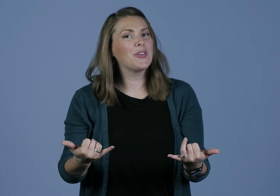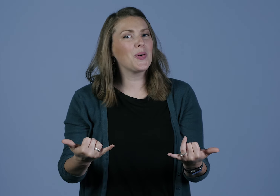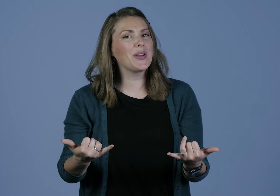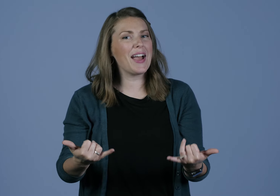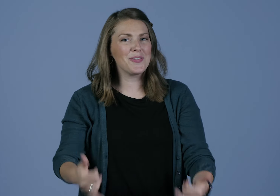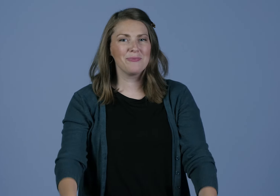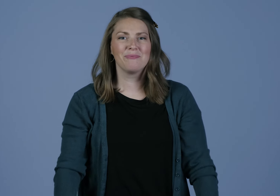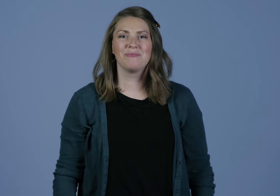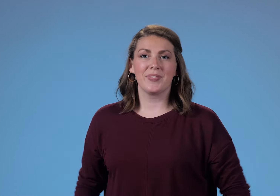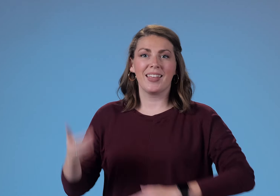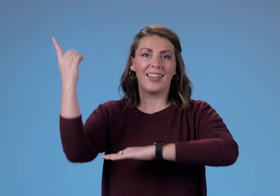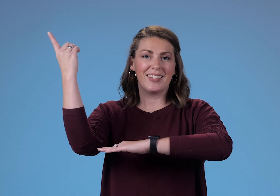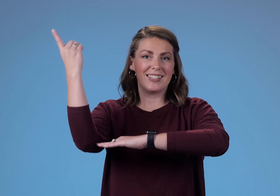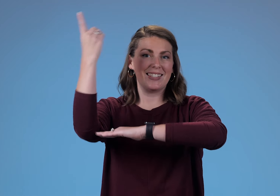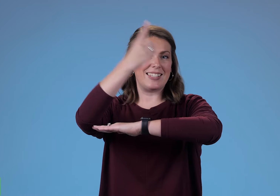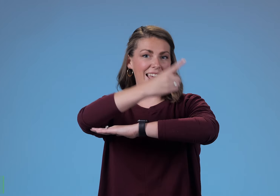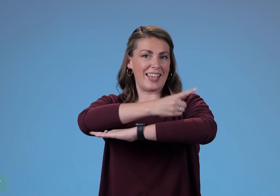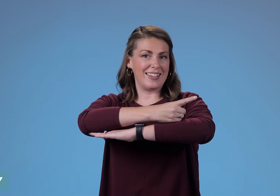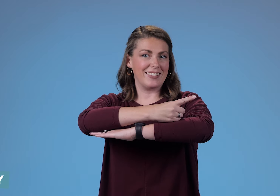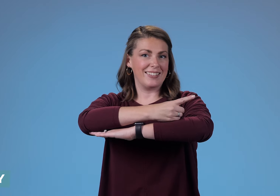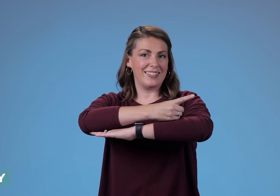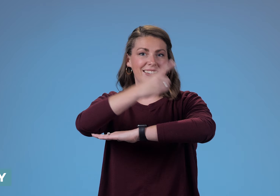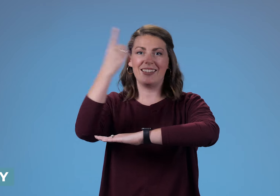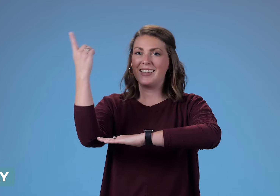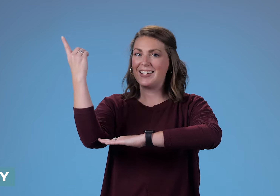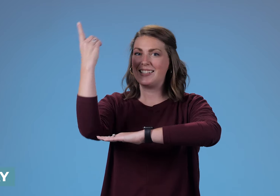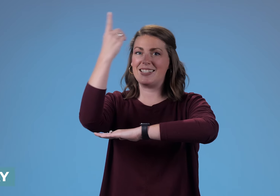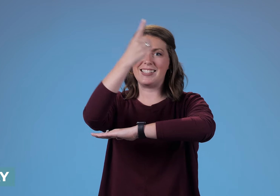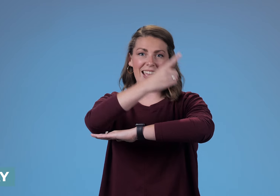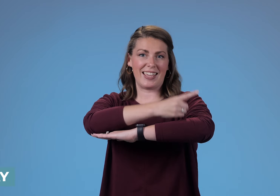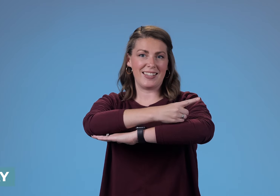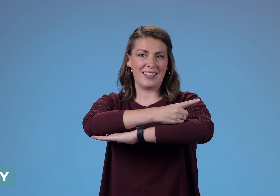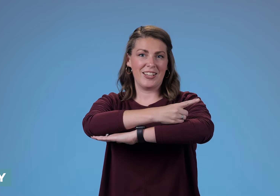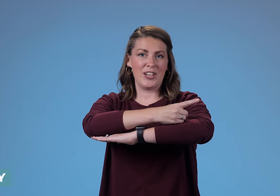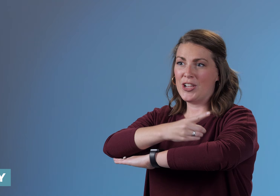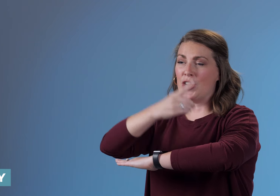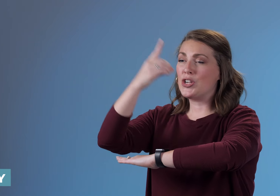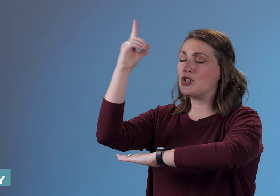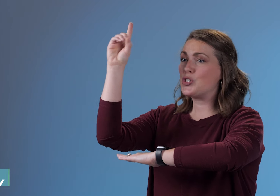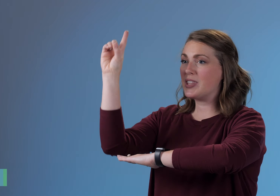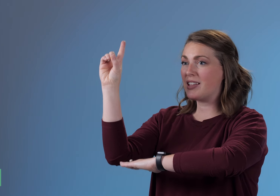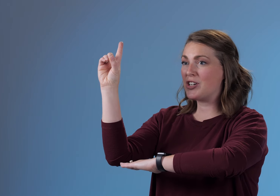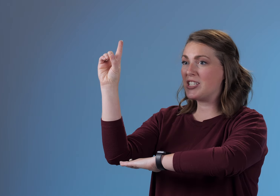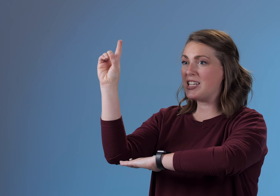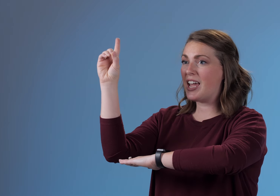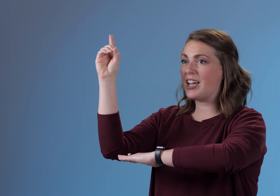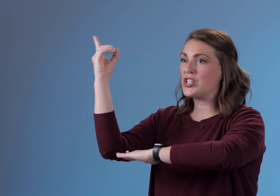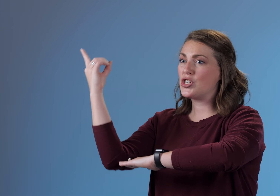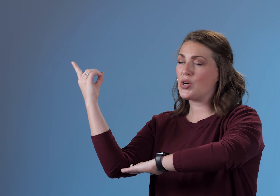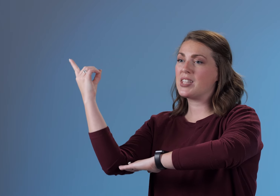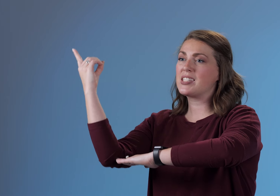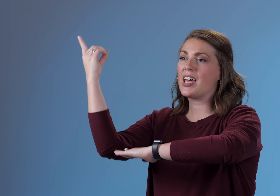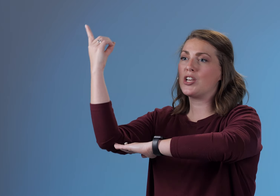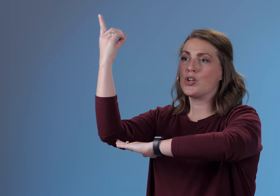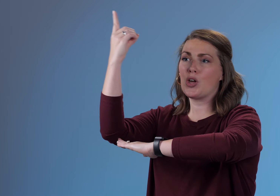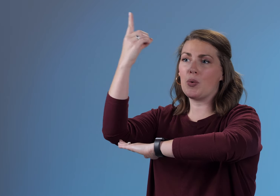or now. Day. Day. You're doing the letter D hand, showing the sun going